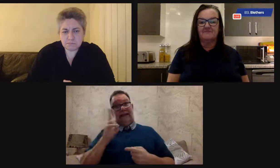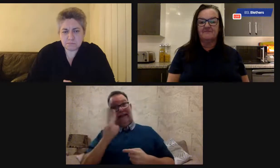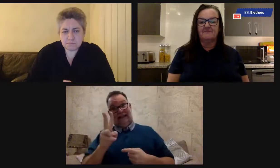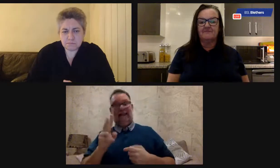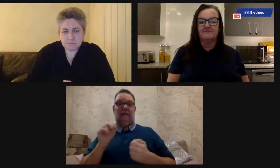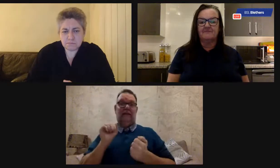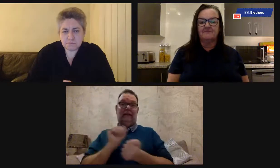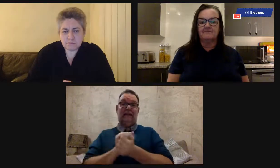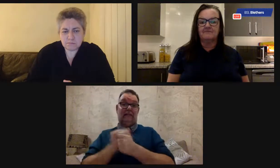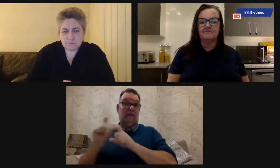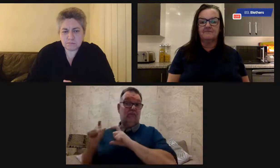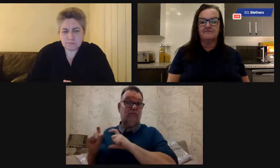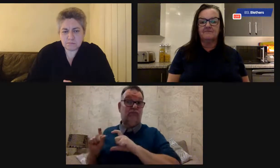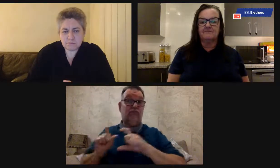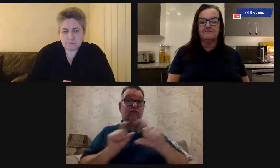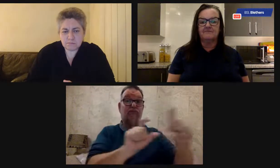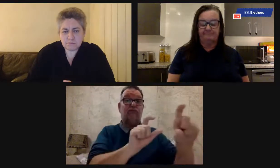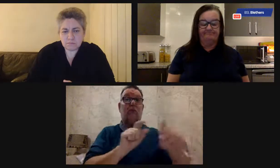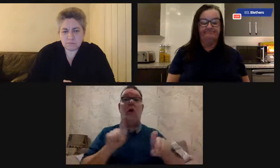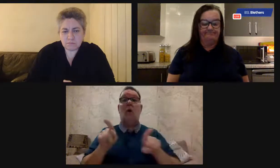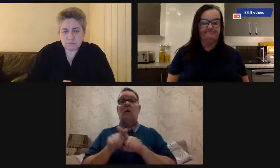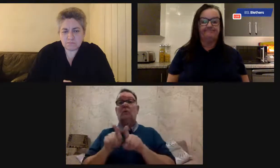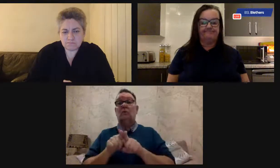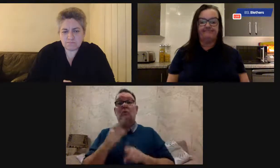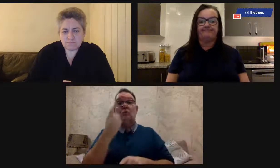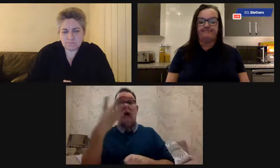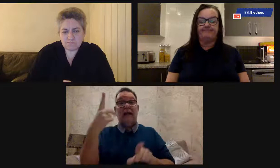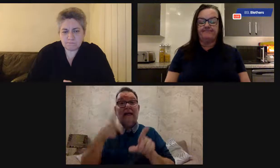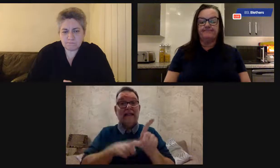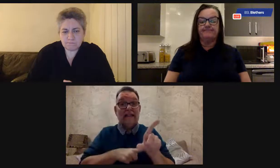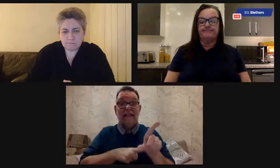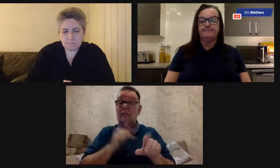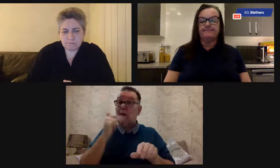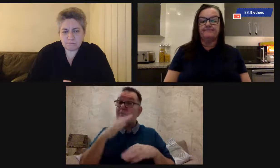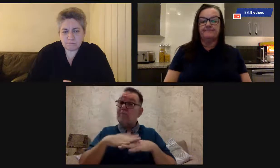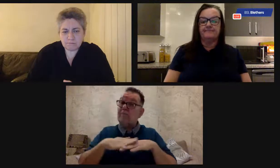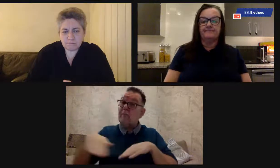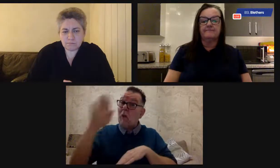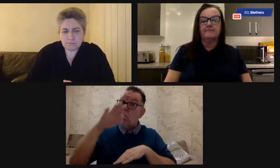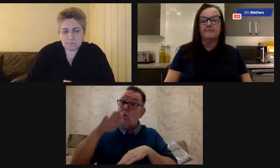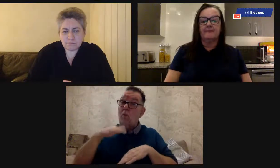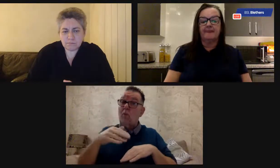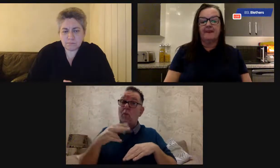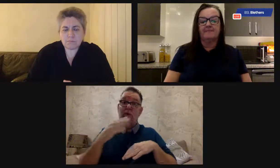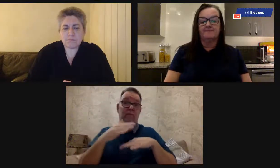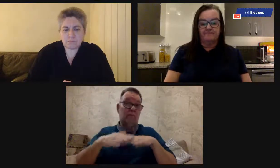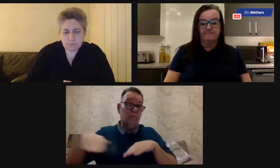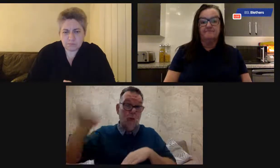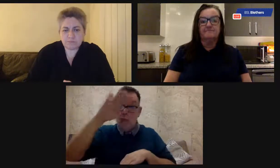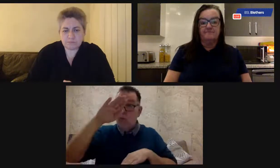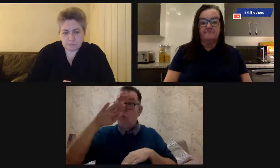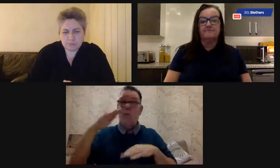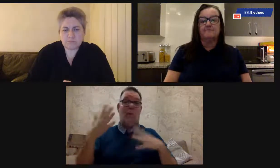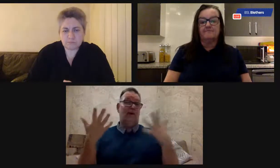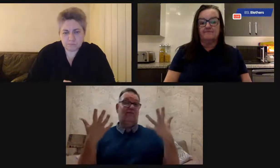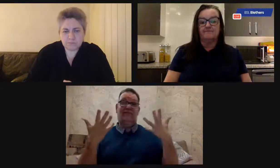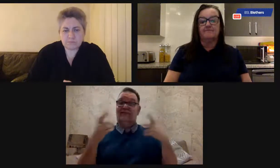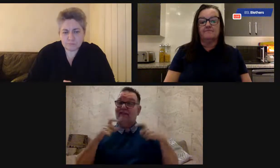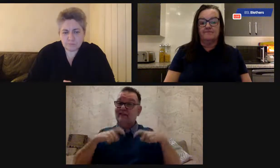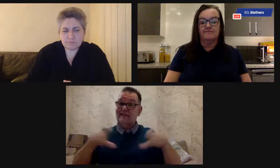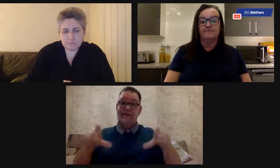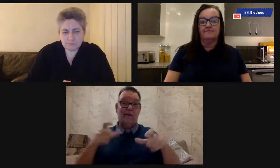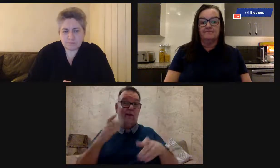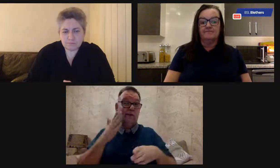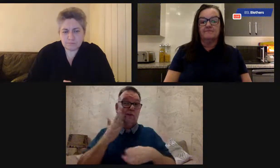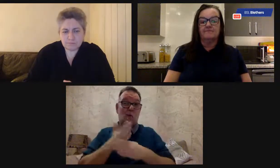ideas. I know he will want us to keep this tradition going, and we only do it once